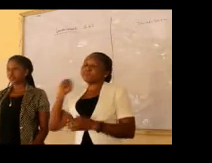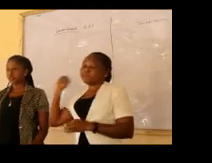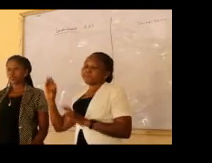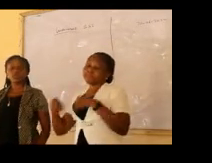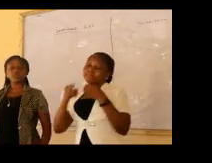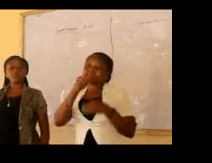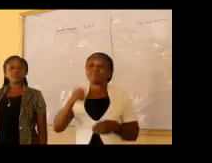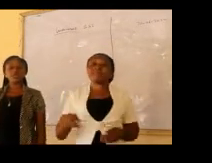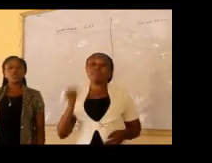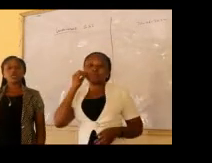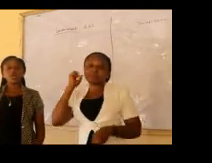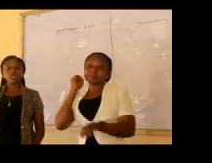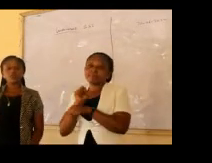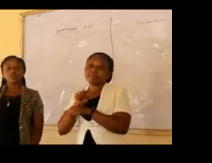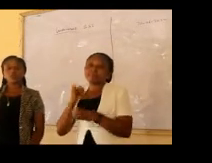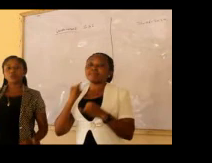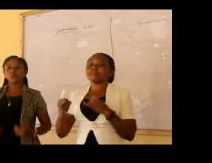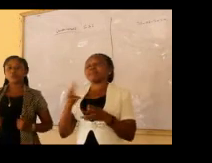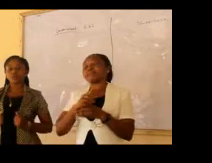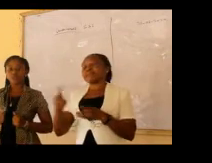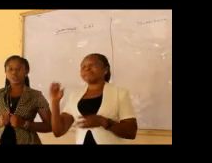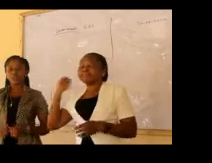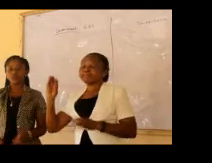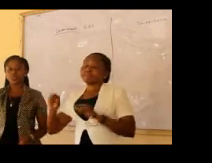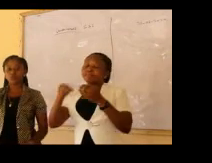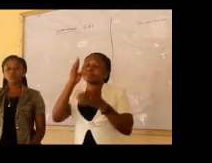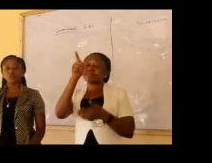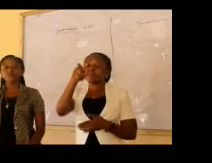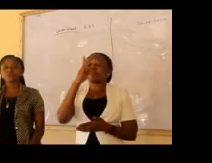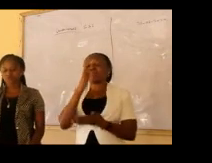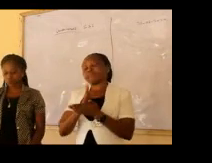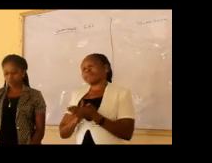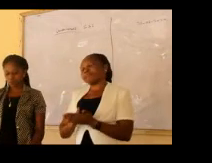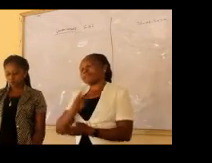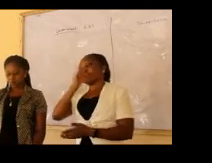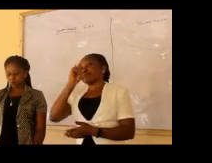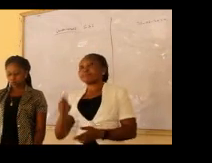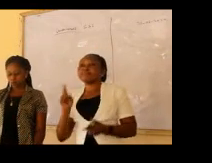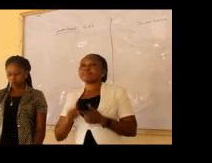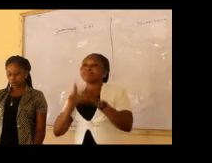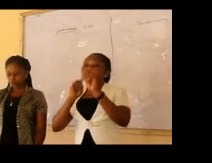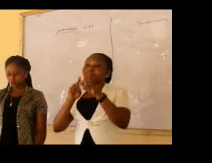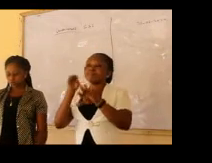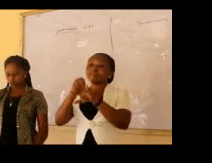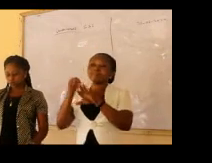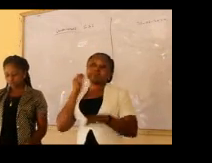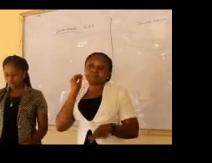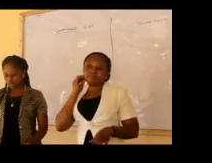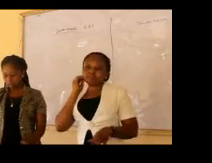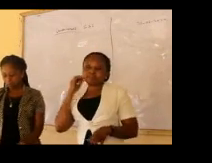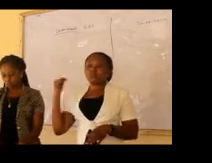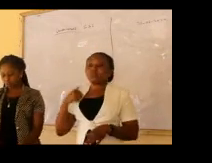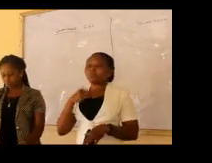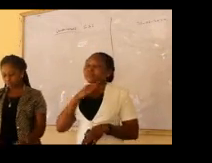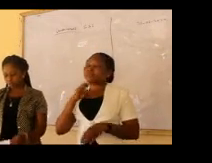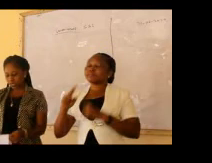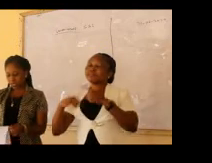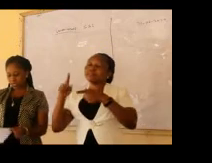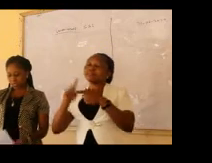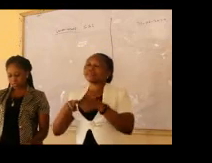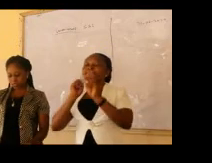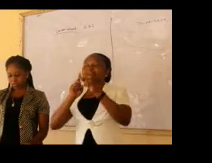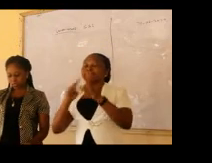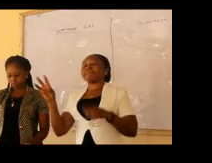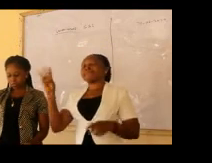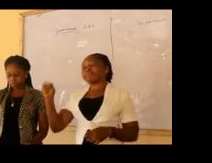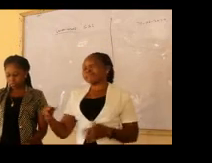assignment last week. I gave you some questions to attempt at home. So we're going to attempt those questions in